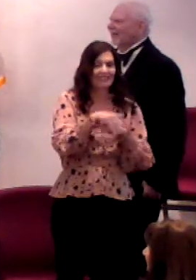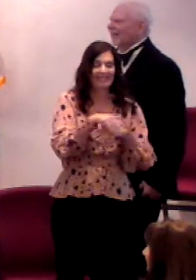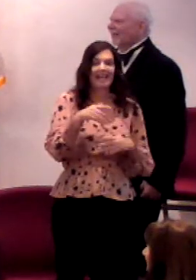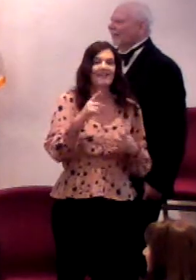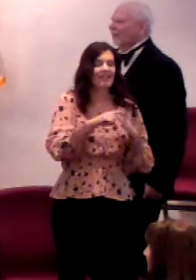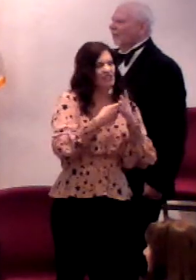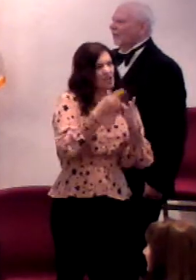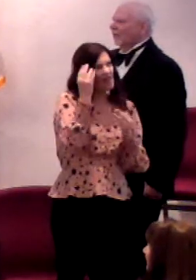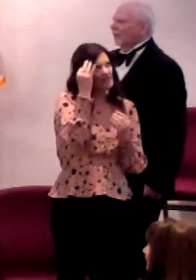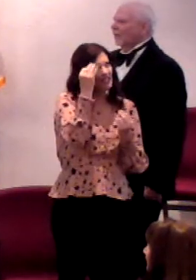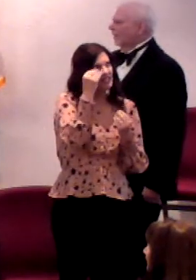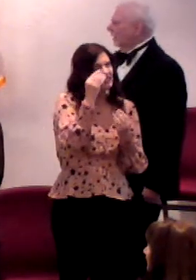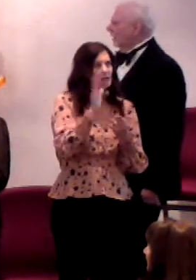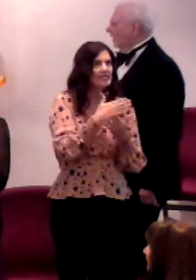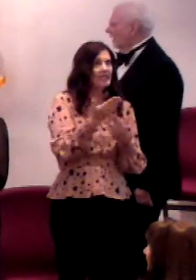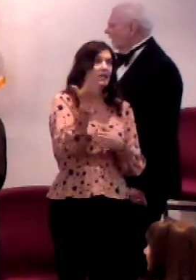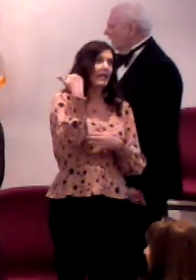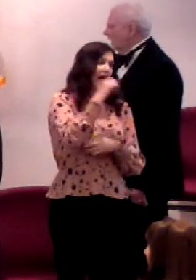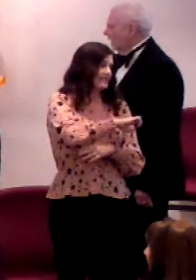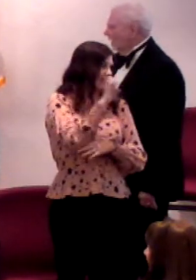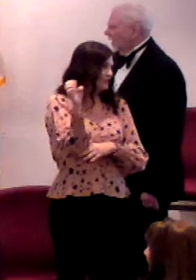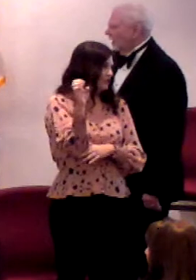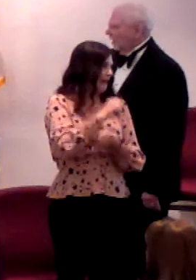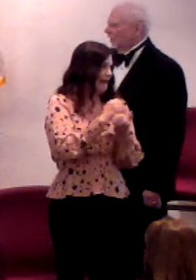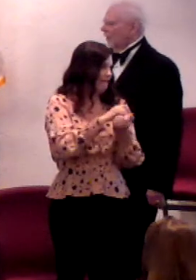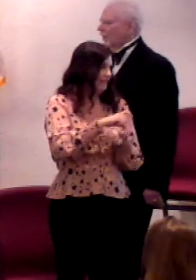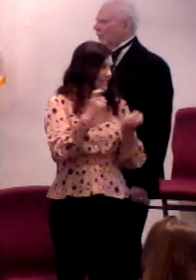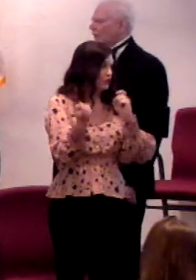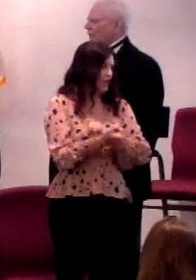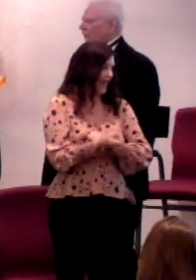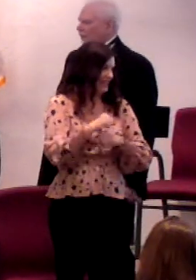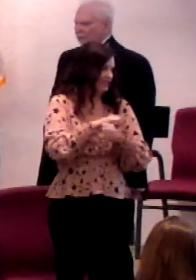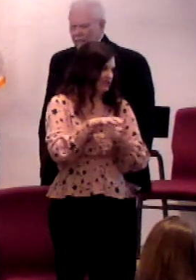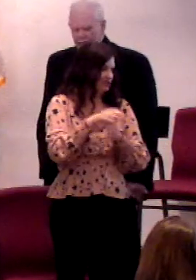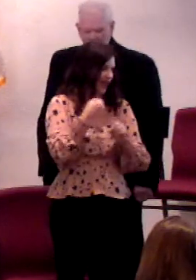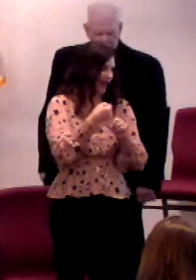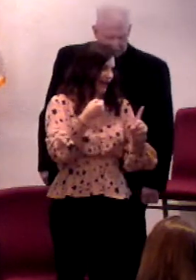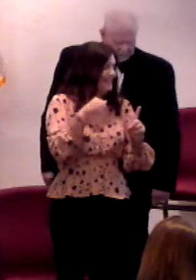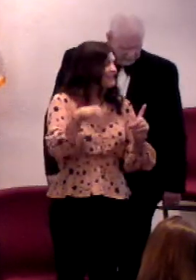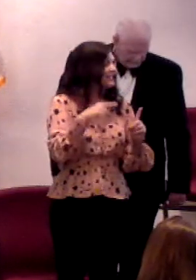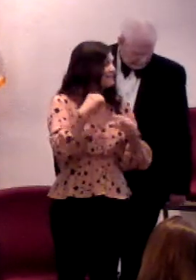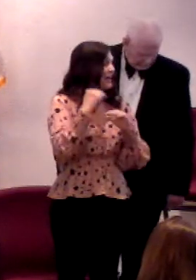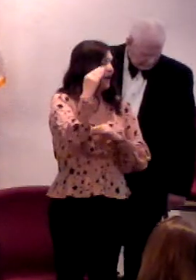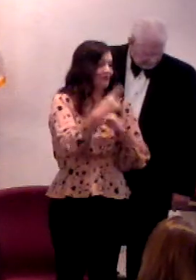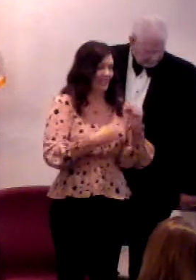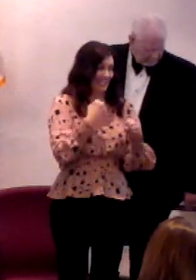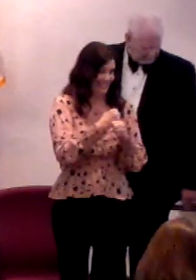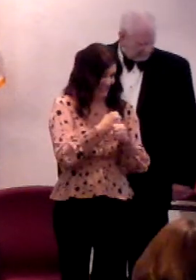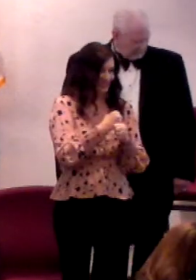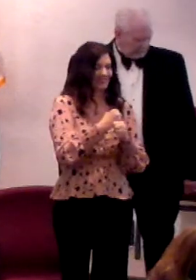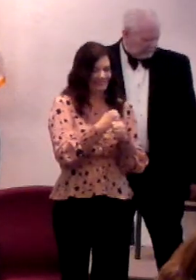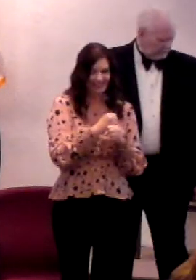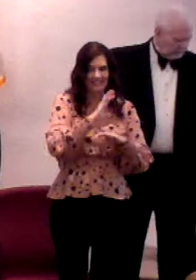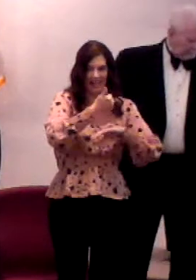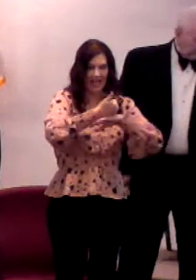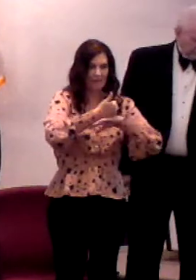started thinking they would sing it last Easter, and then everything changed. And so this has been over a year in the creation, and our director